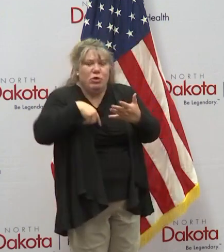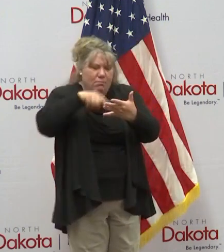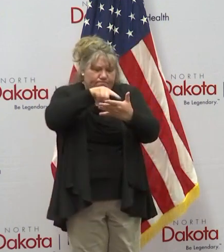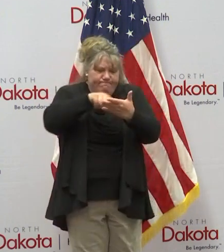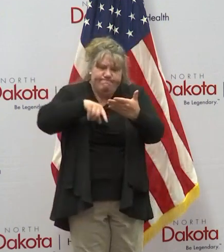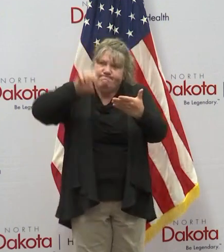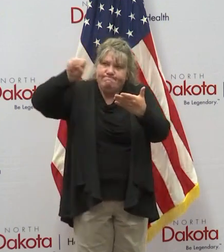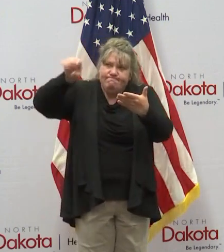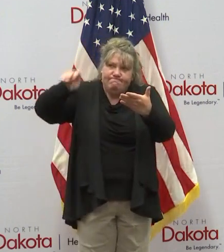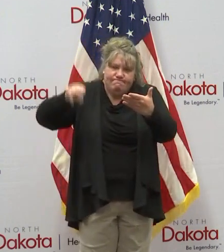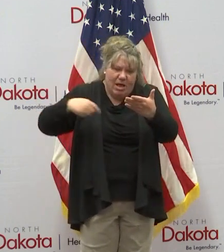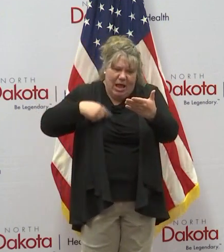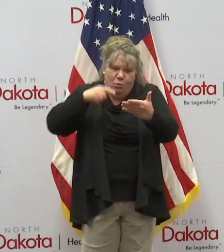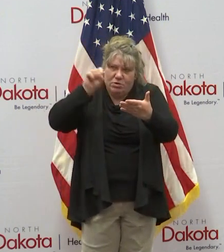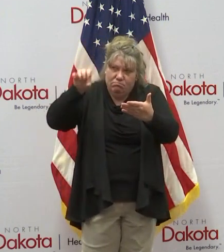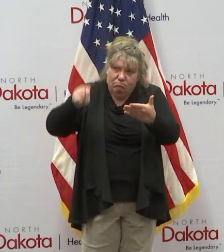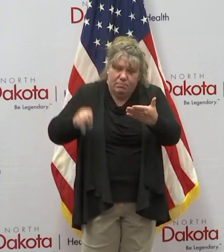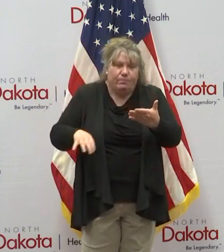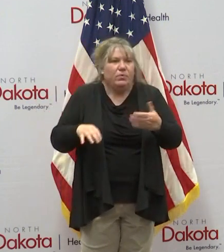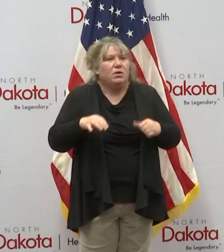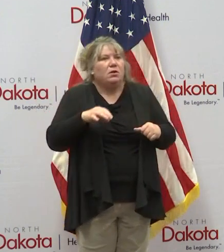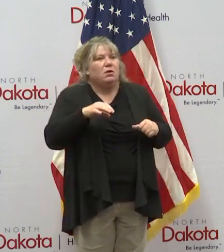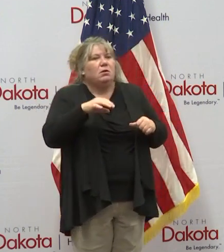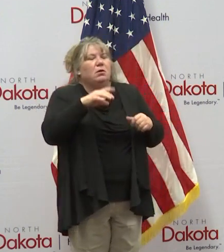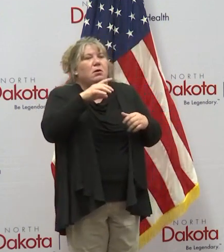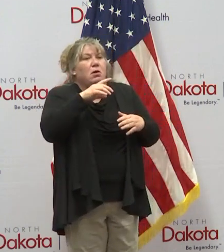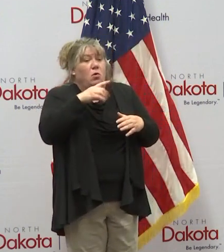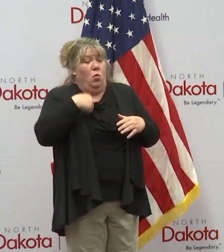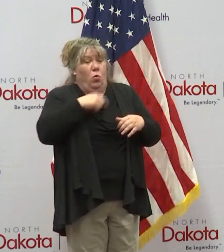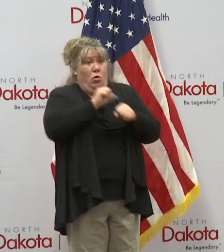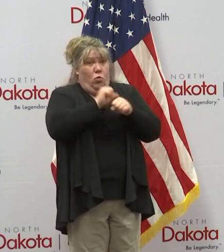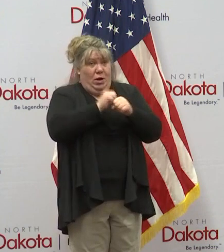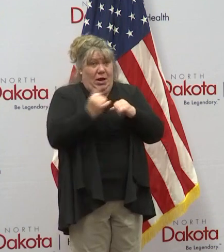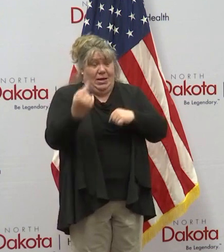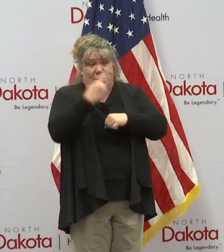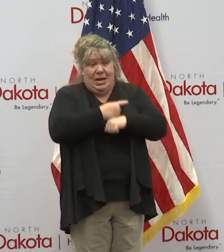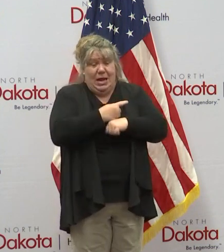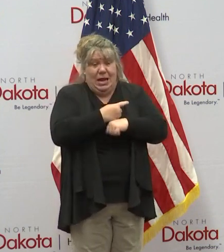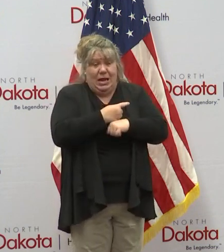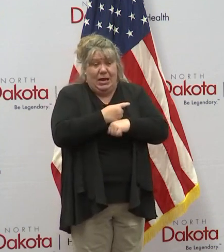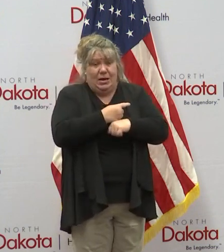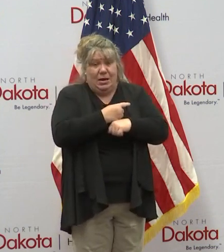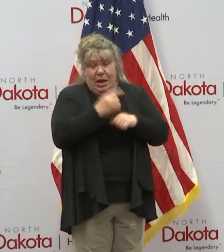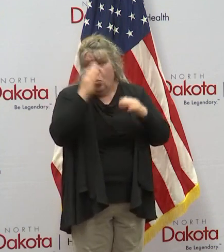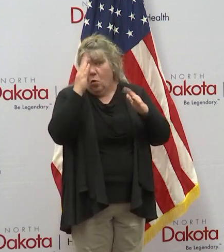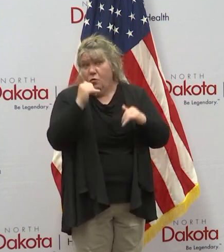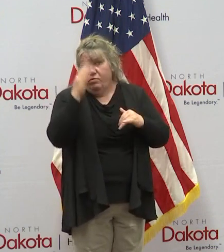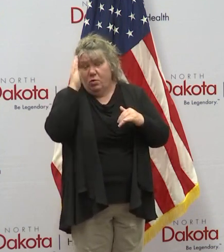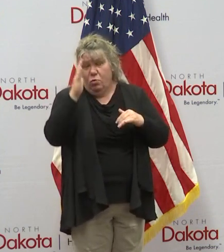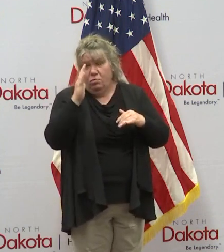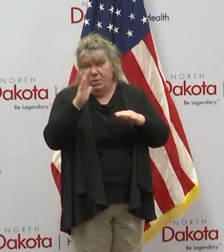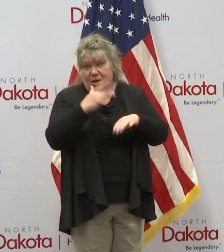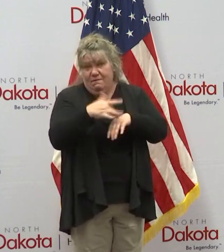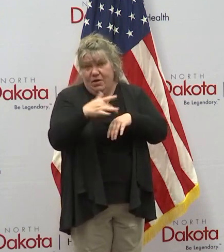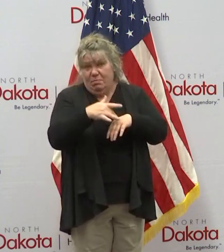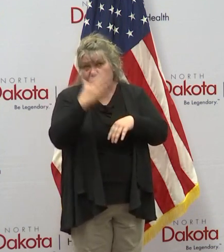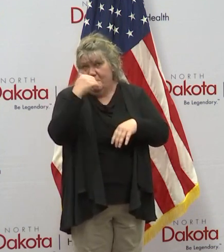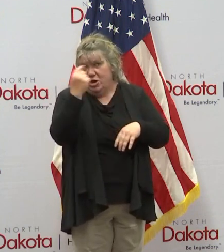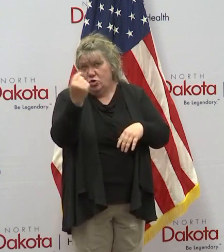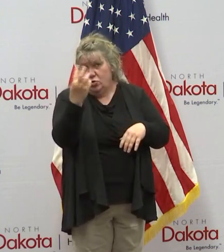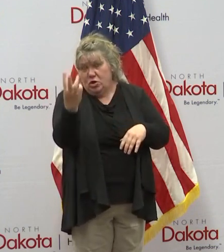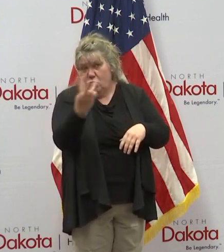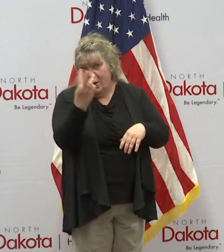them. The functionality that literally we're working on today, and that hopefully will be delivered by